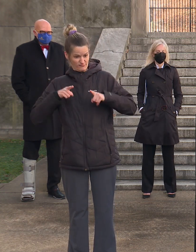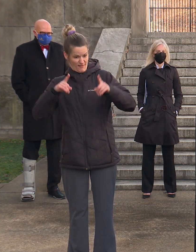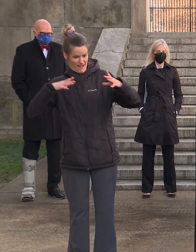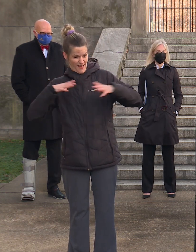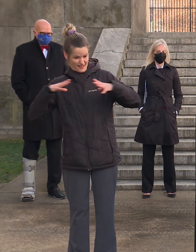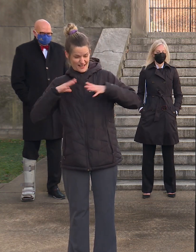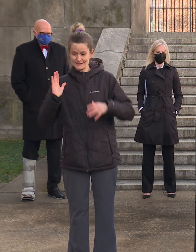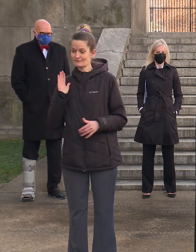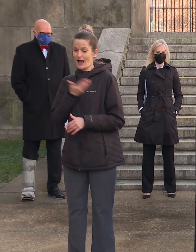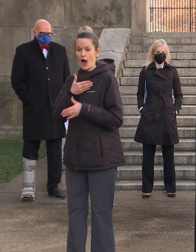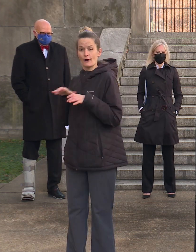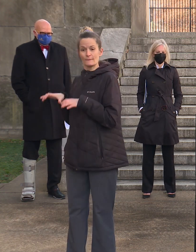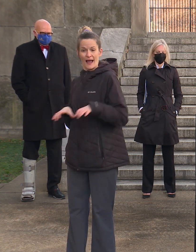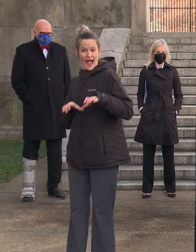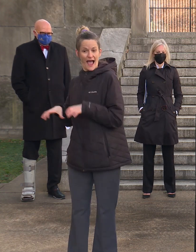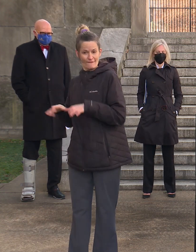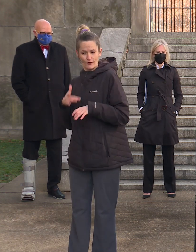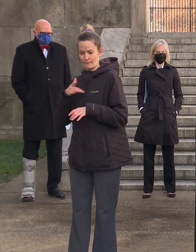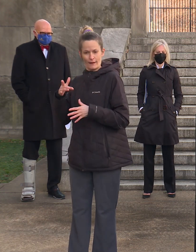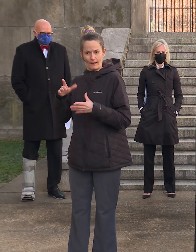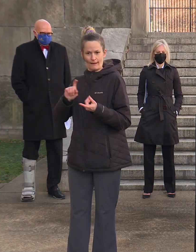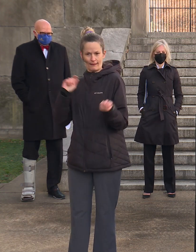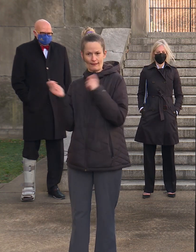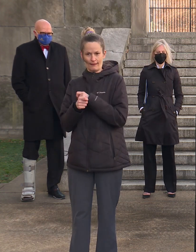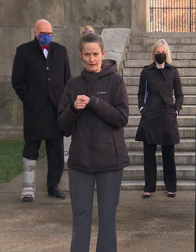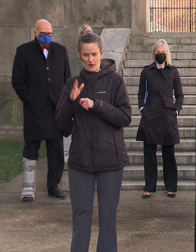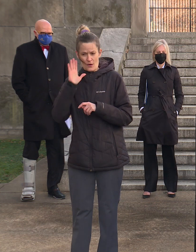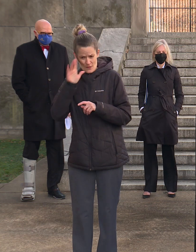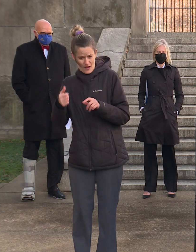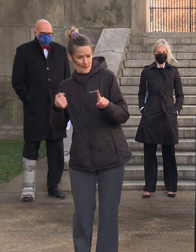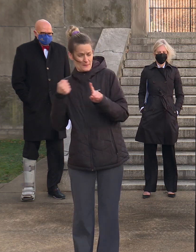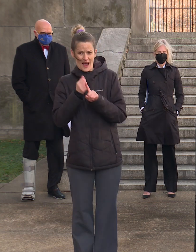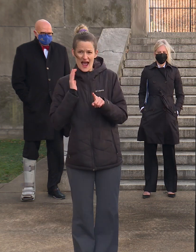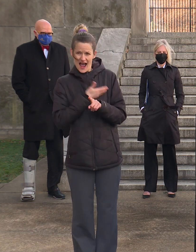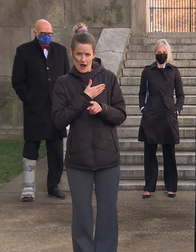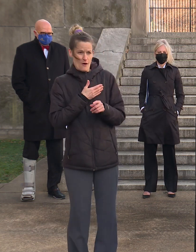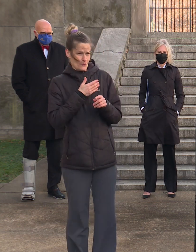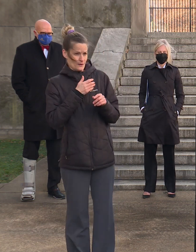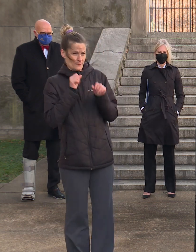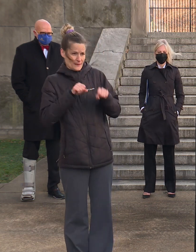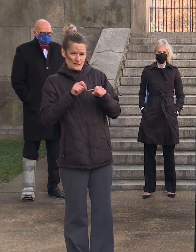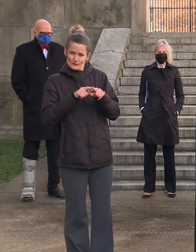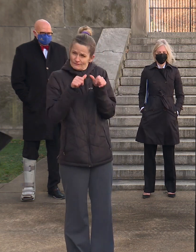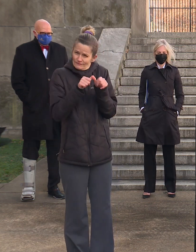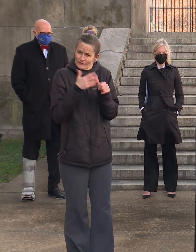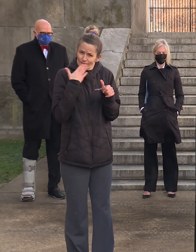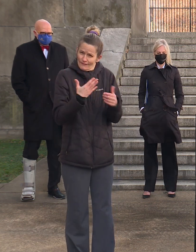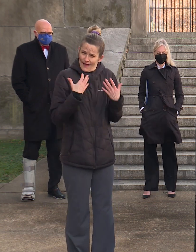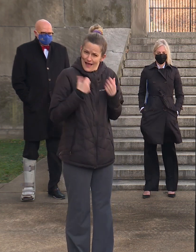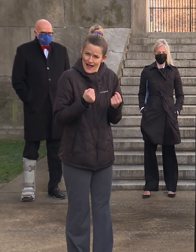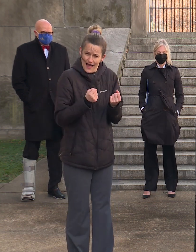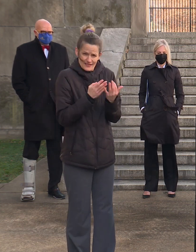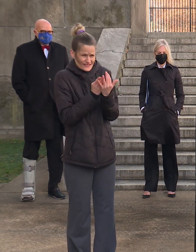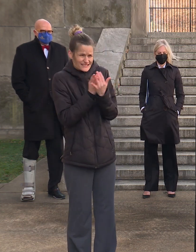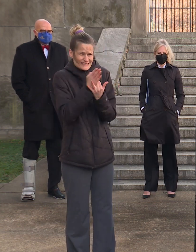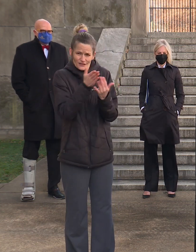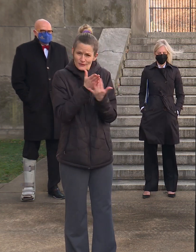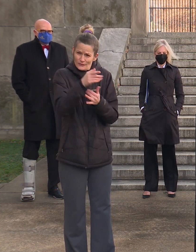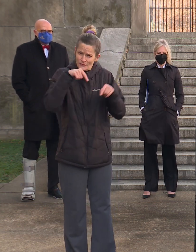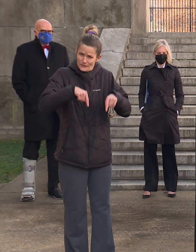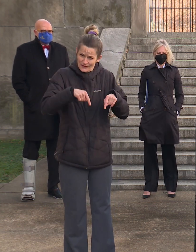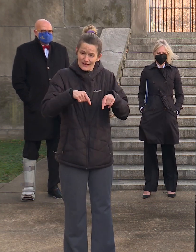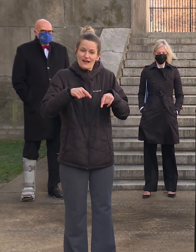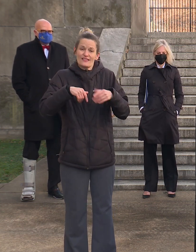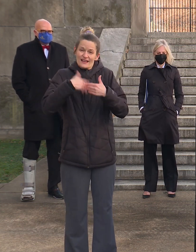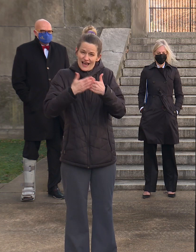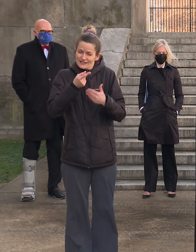will directly impact our ability to stay healthy and navigate these next few very challenging weeks. The main